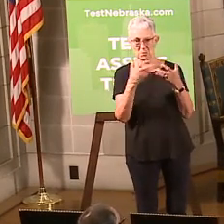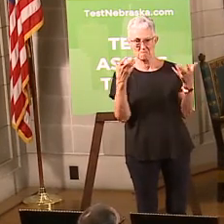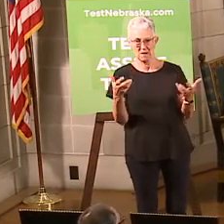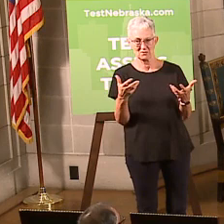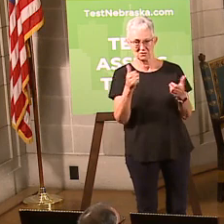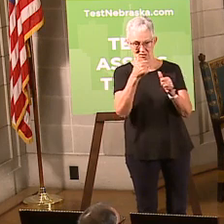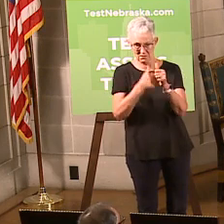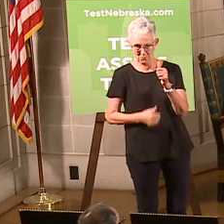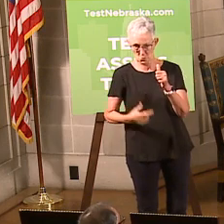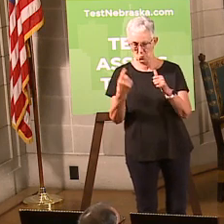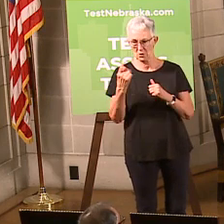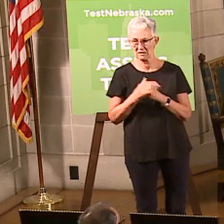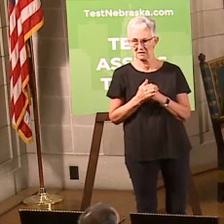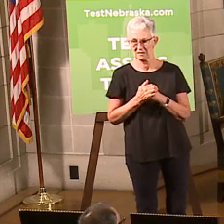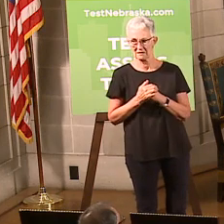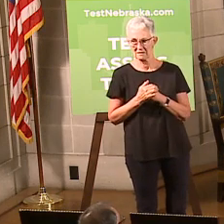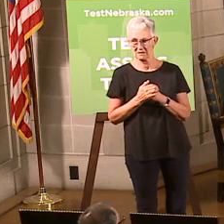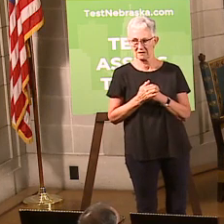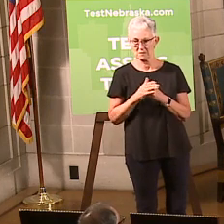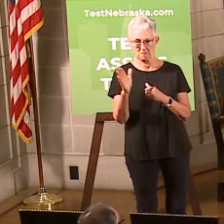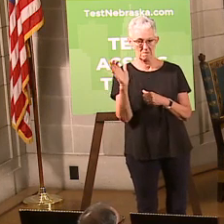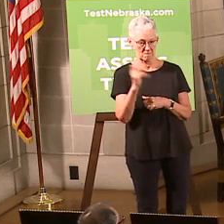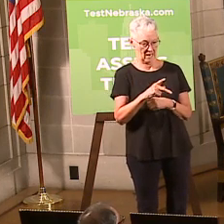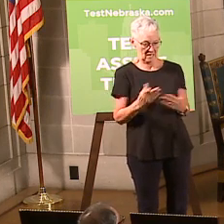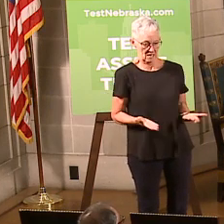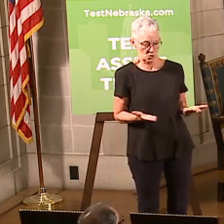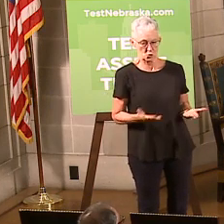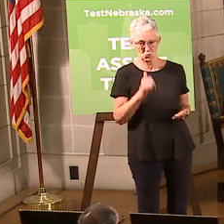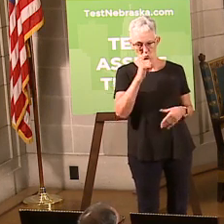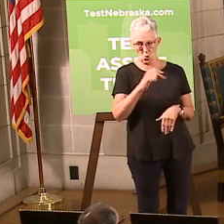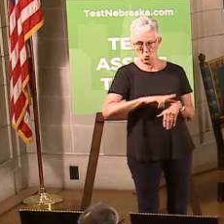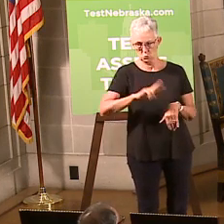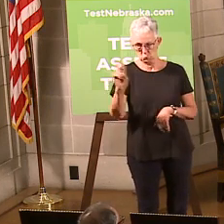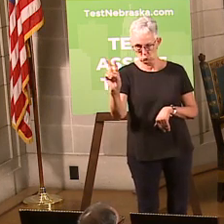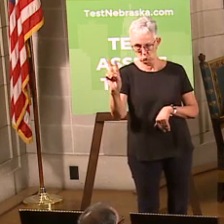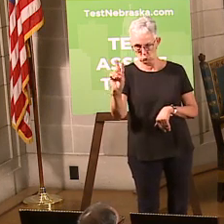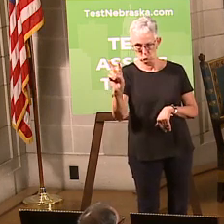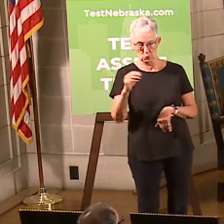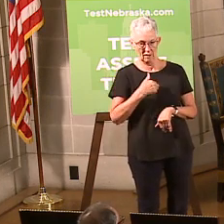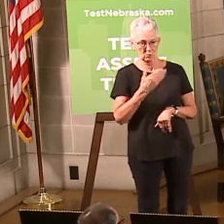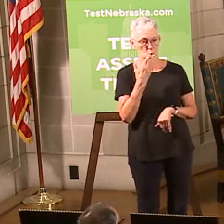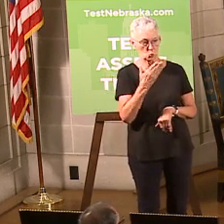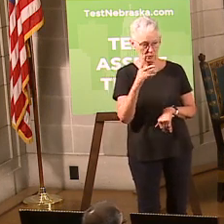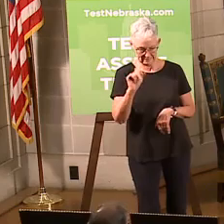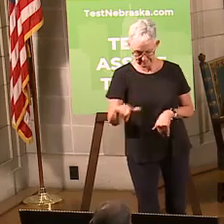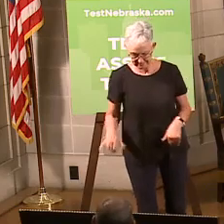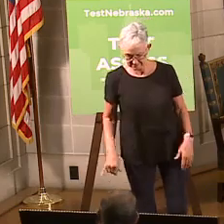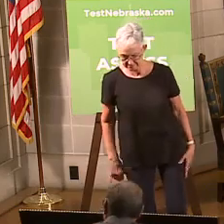everybody. Again, remind you, we'll be back here again tomorrow at 2 p.m. Central Time. Have a great day.